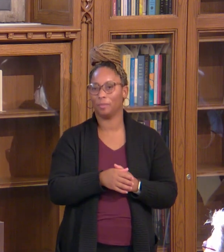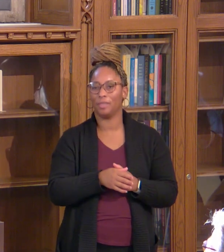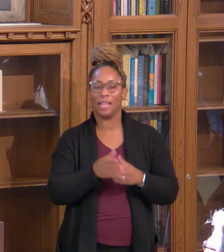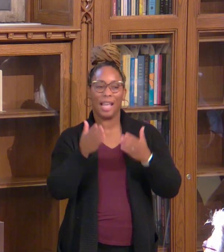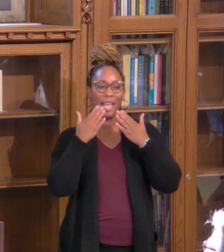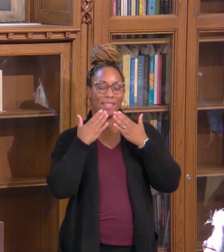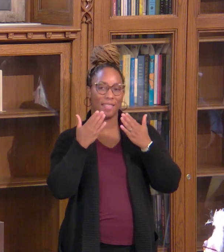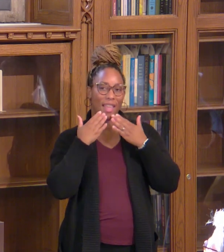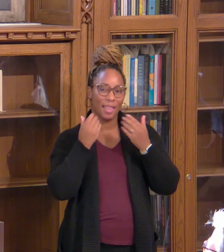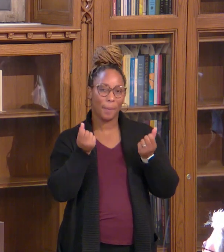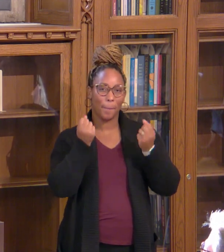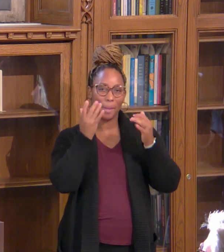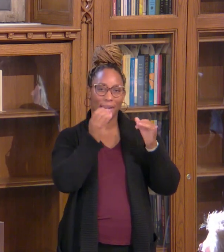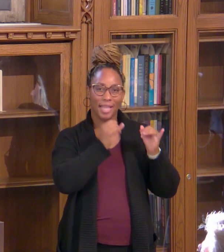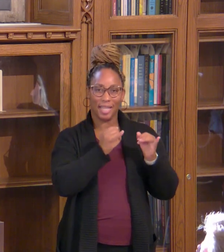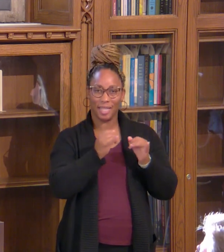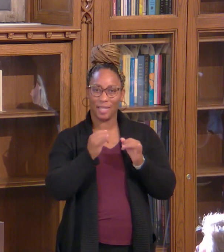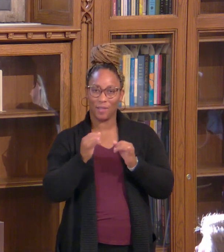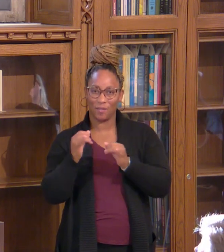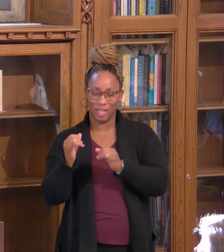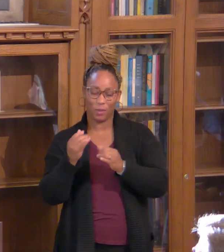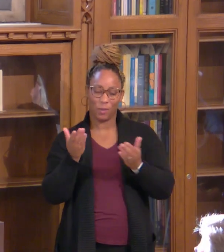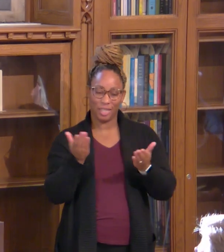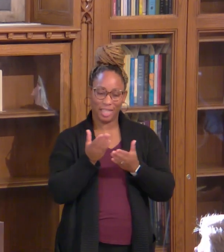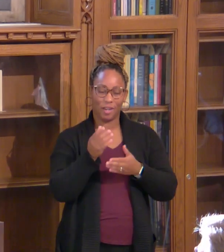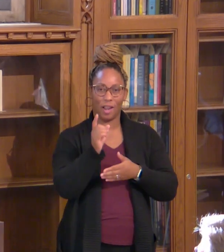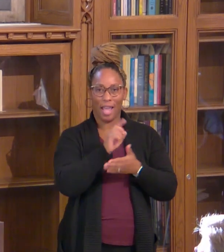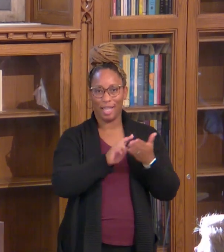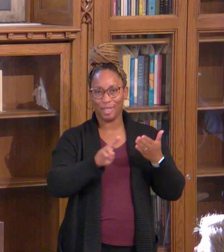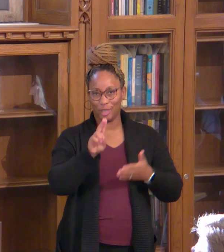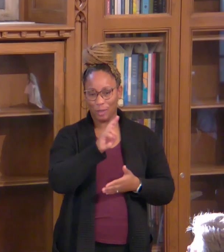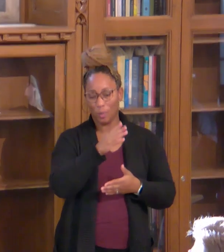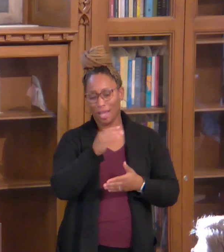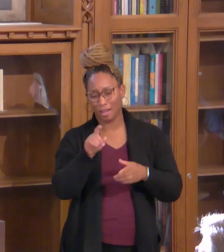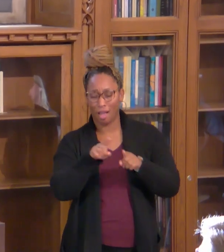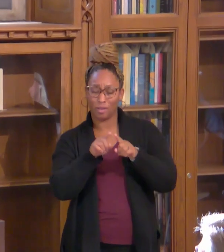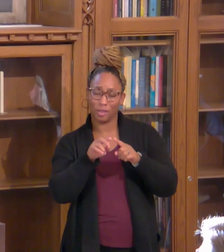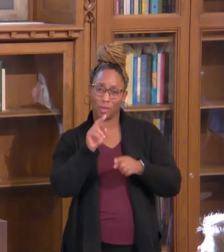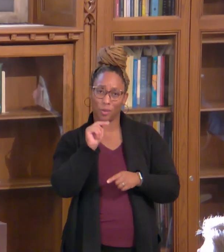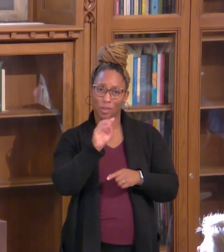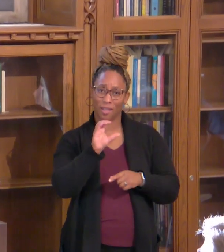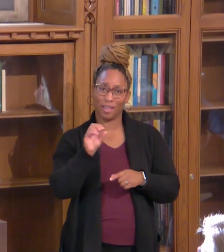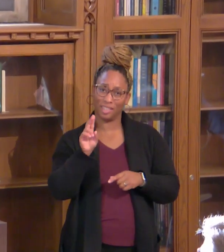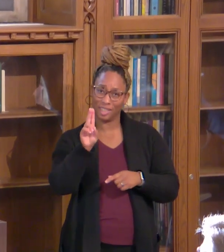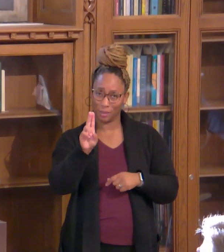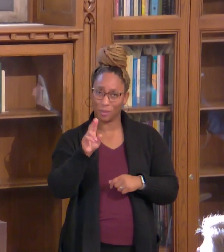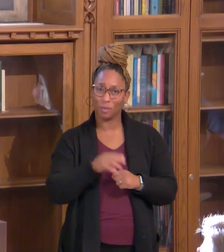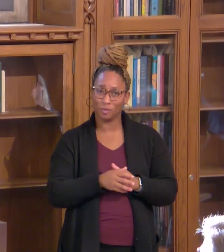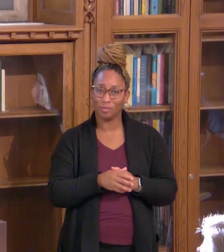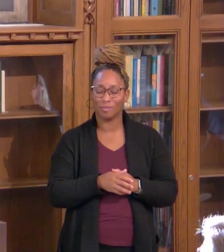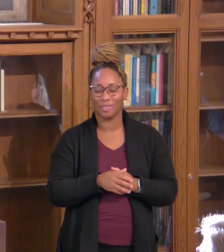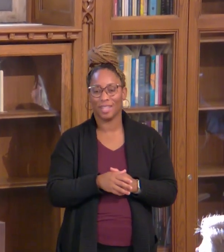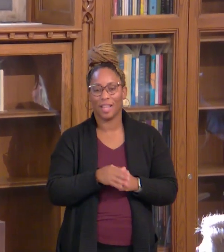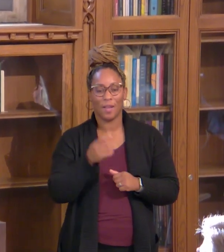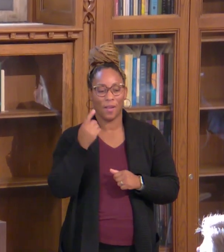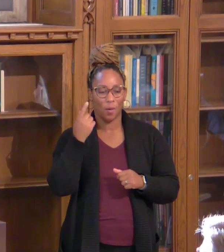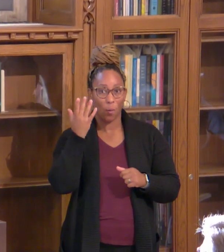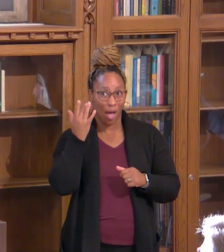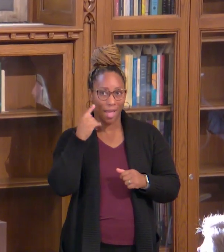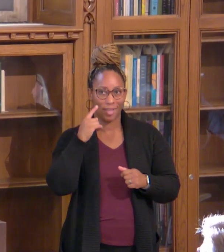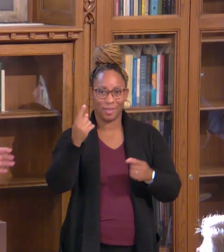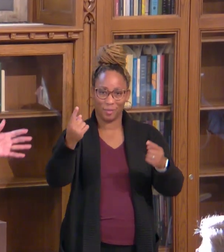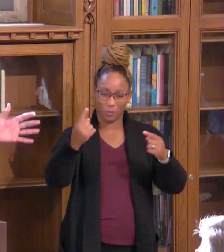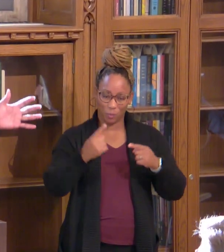thank thanking the many individuals at Duke University and North Carolina Central University for bringing